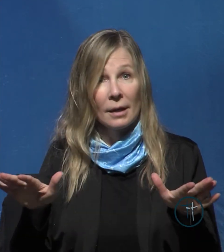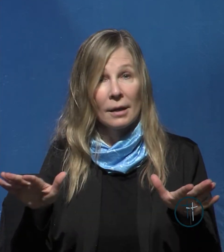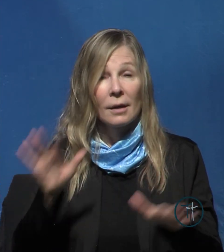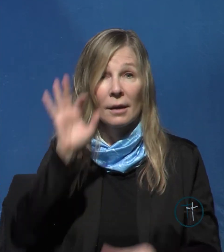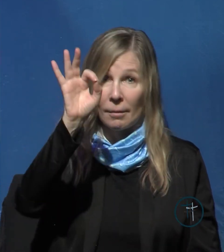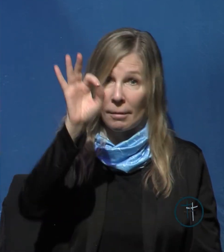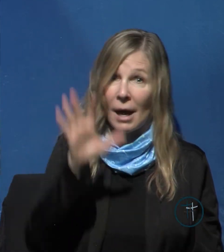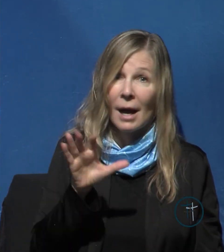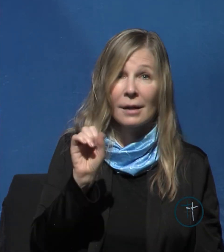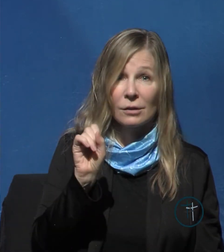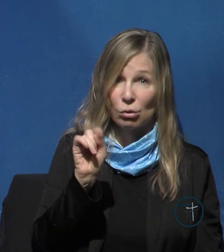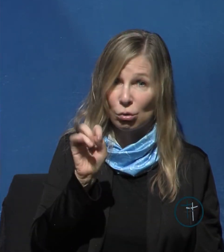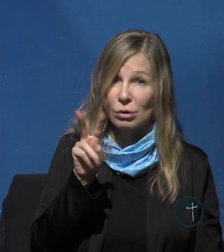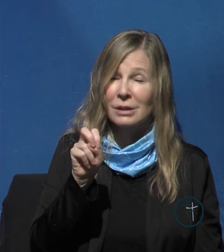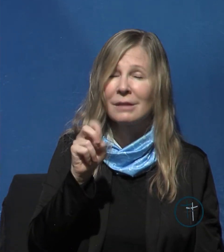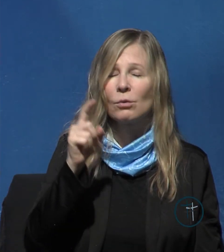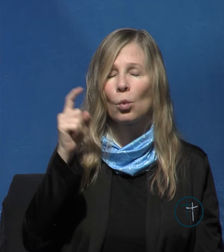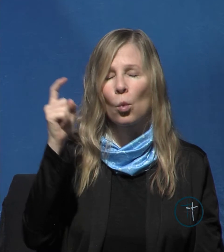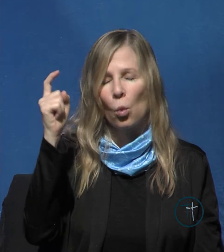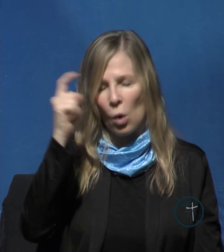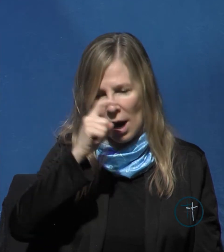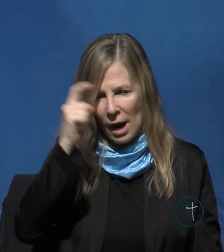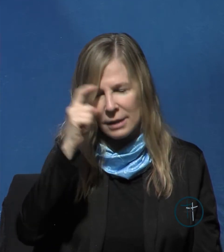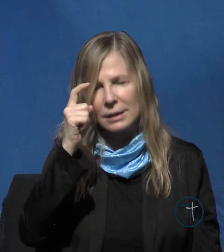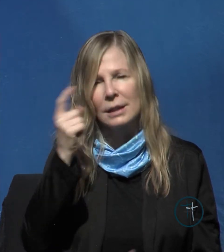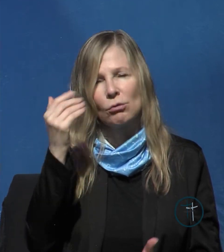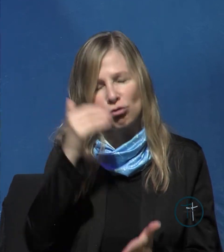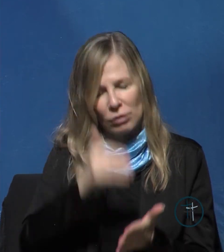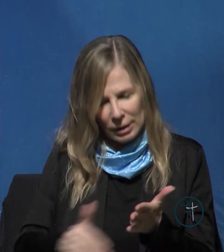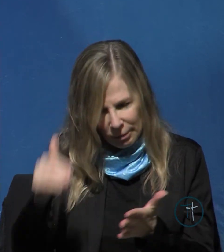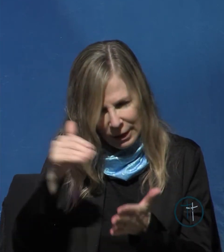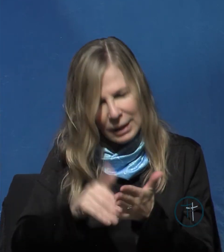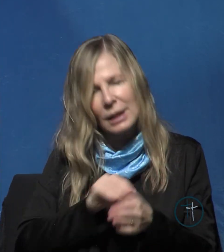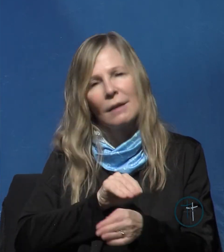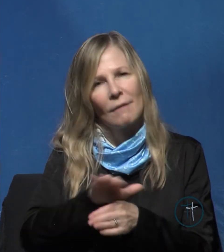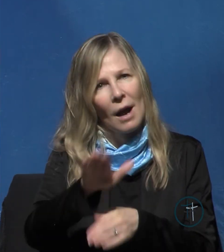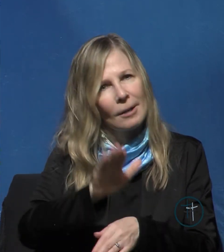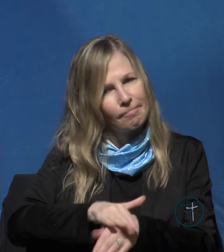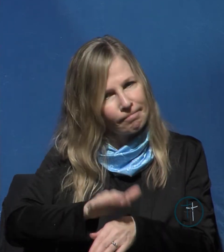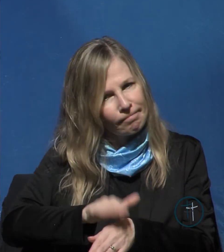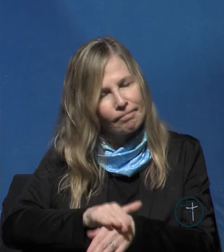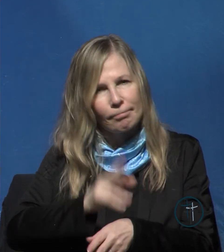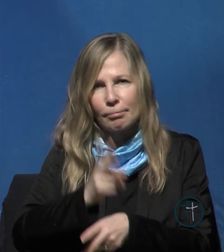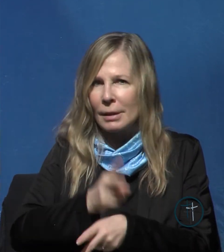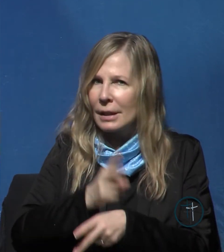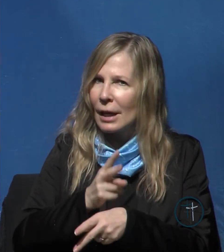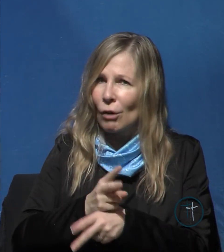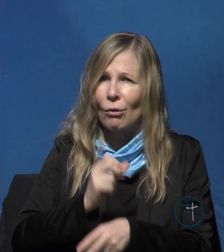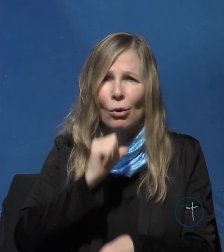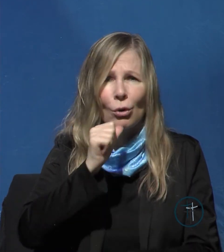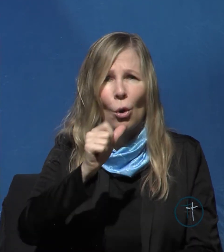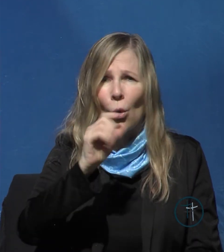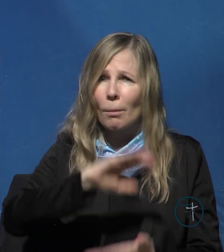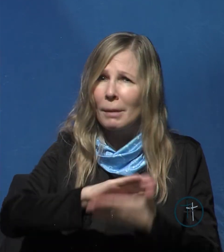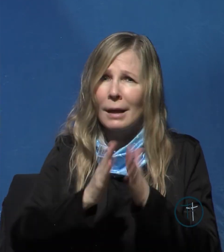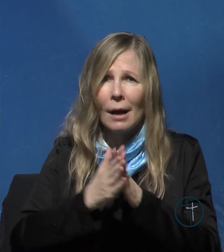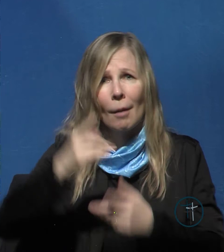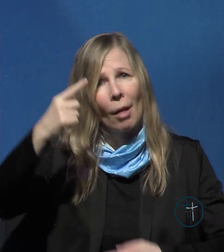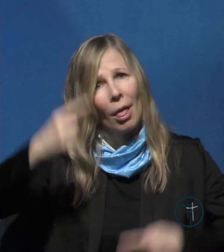Pastor Steve has wisely and repeatedly advised us, be careful, don't be divisive over non-biblical